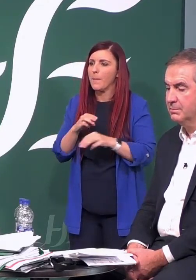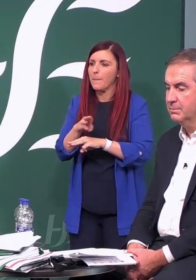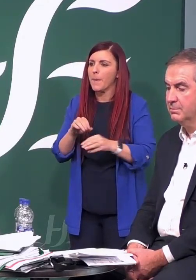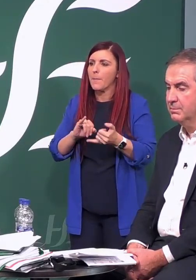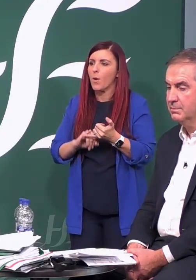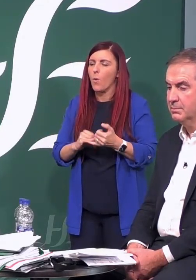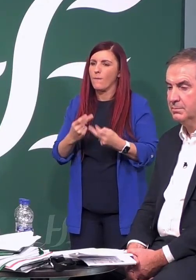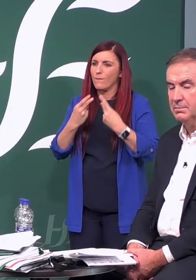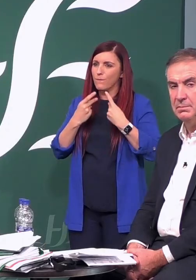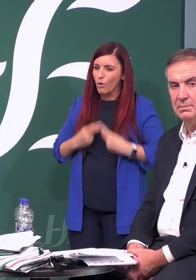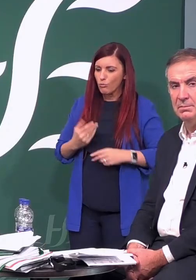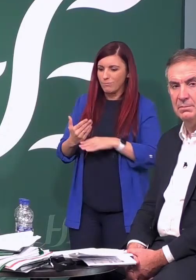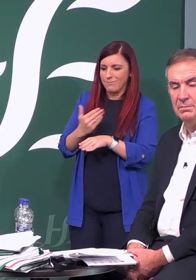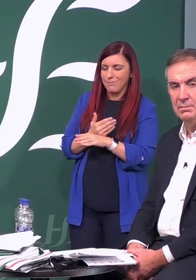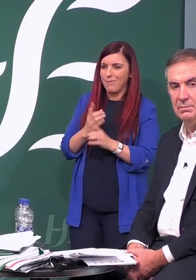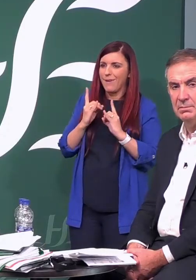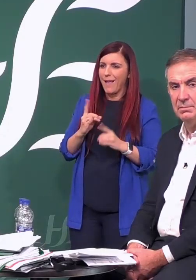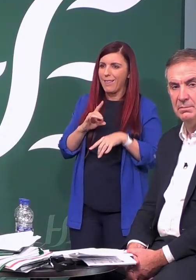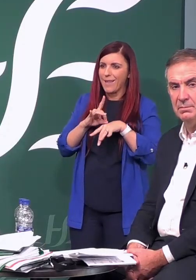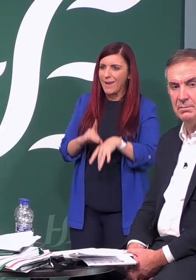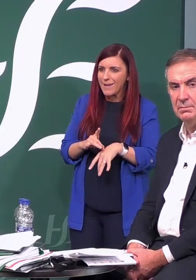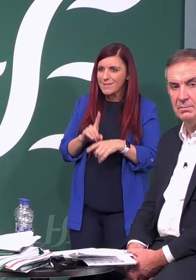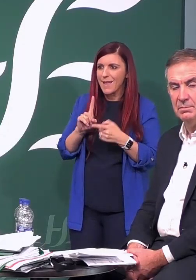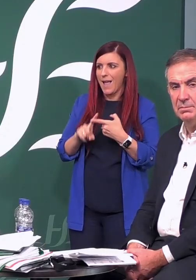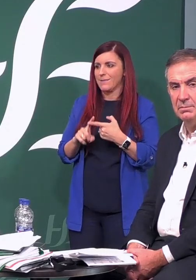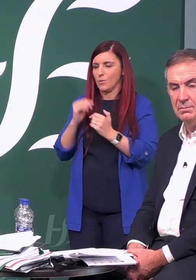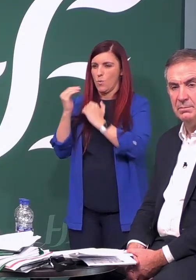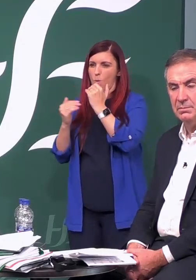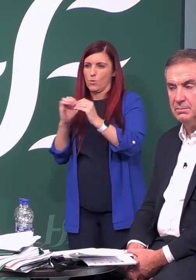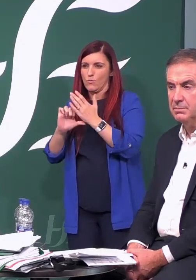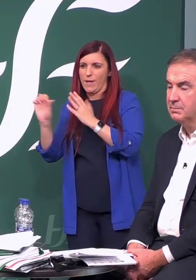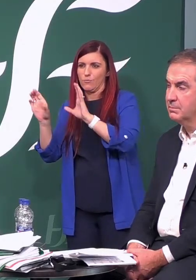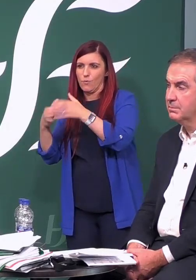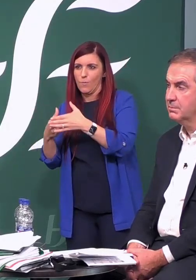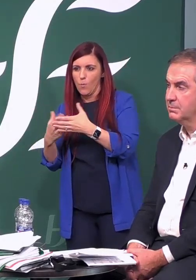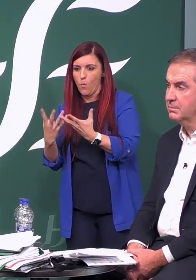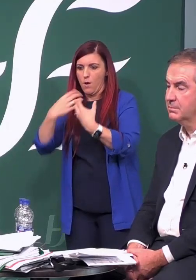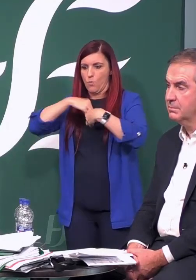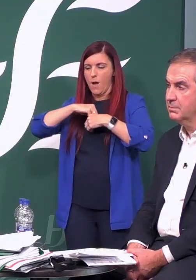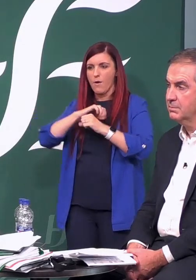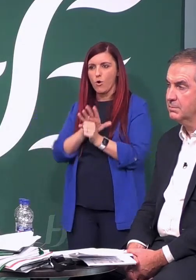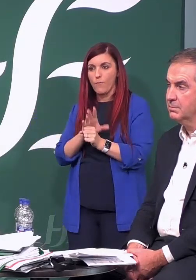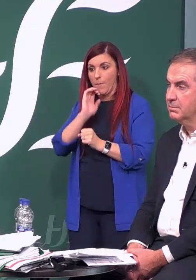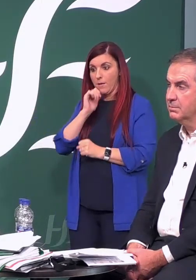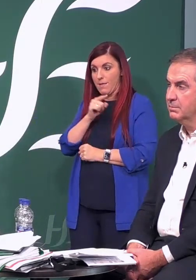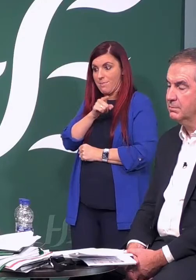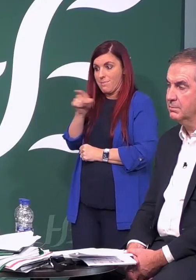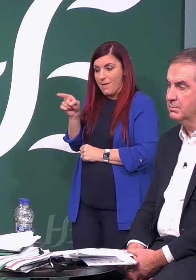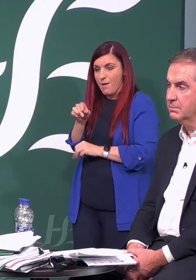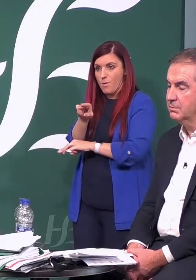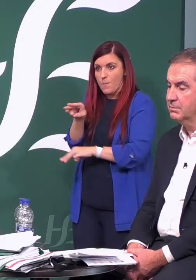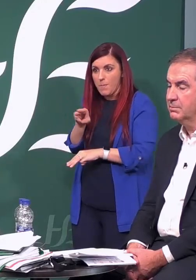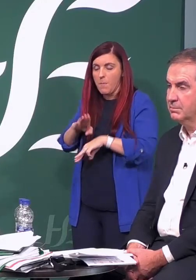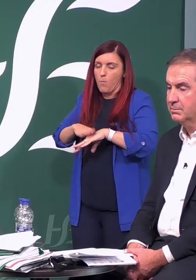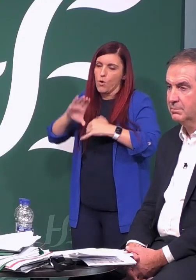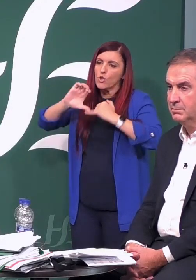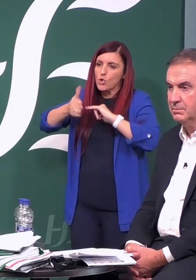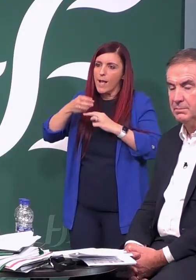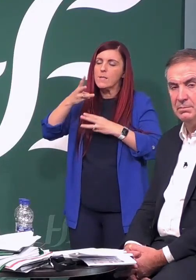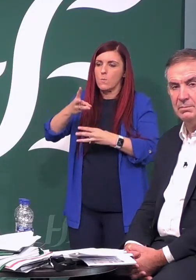with vulnerable underlying conditions and those older age groups acquiring COVID, because they're the people who are more likely to